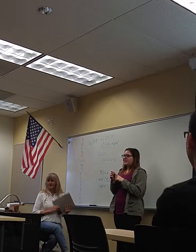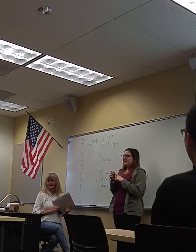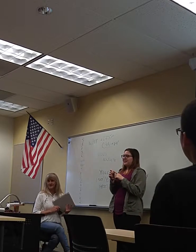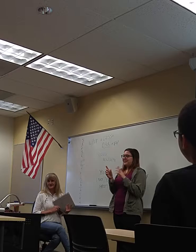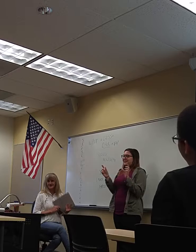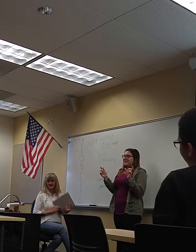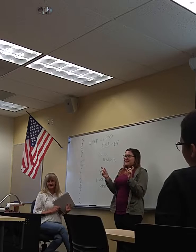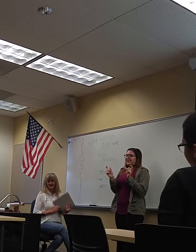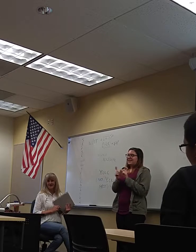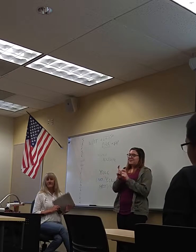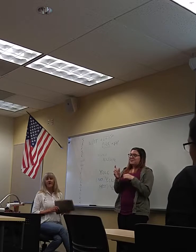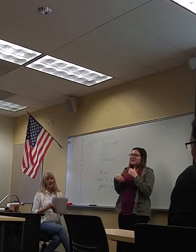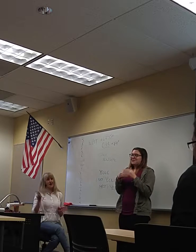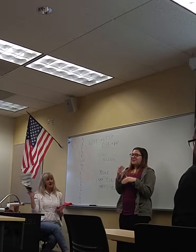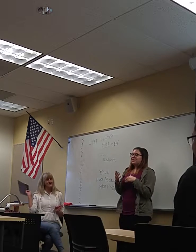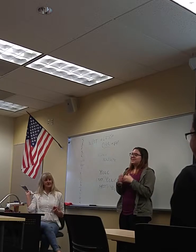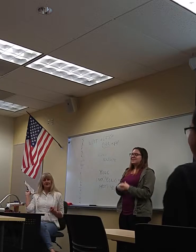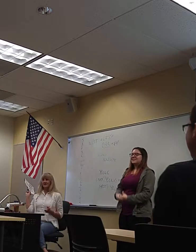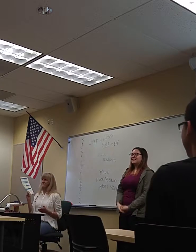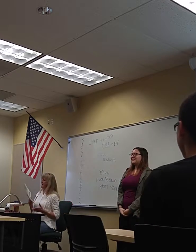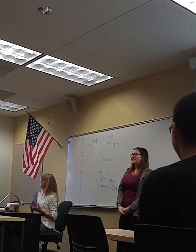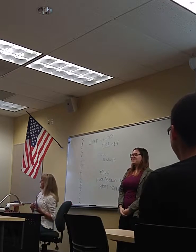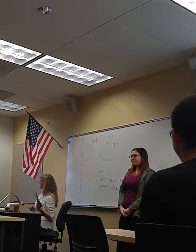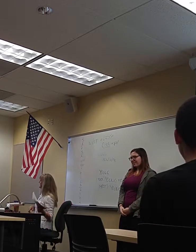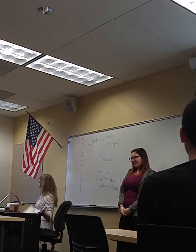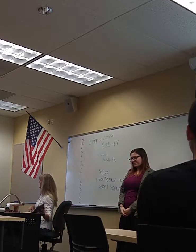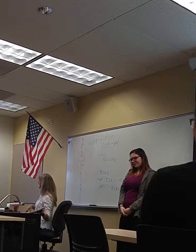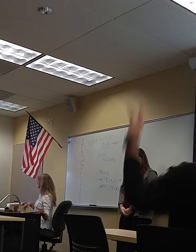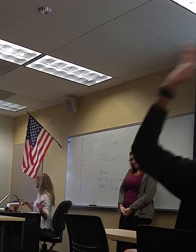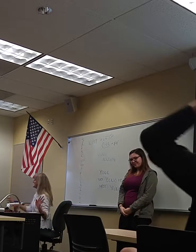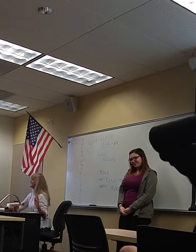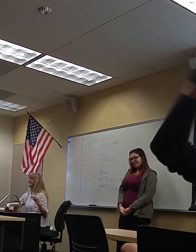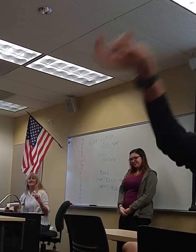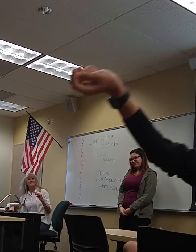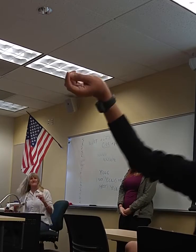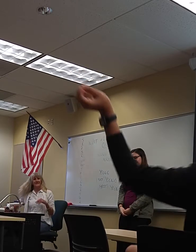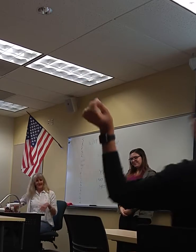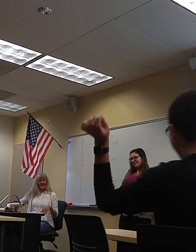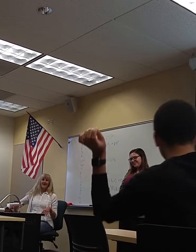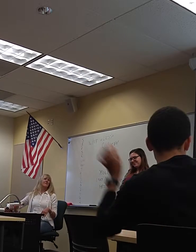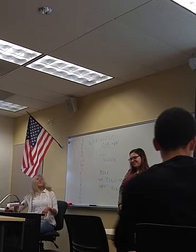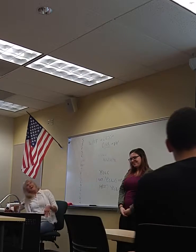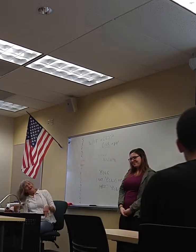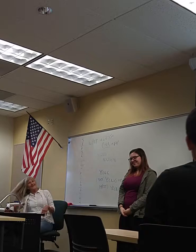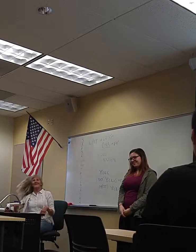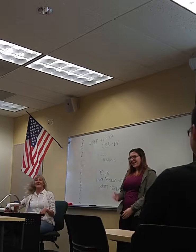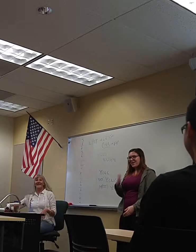process? Phonological. Phonological. Look at my bandits. They know this stuff. What,